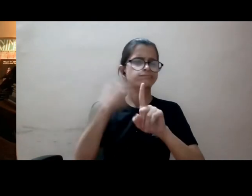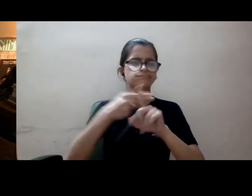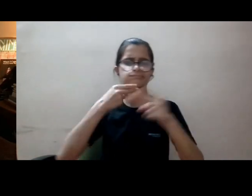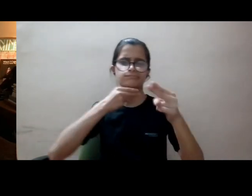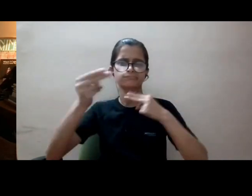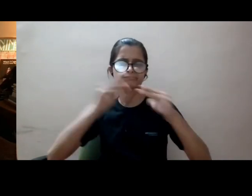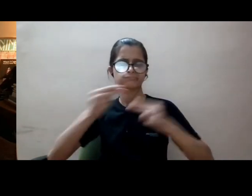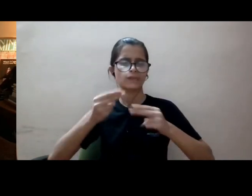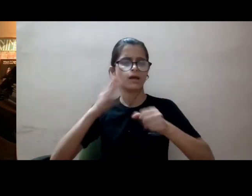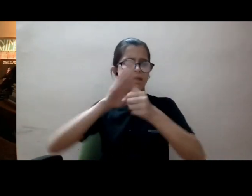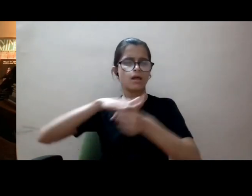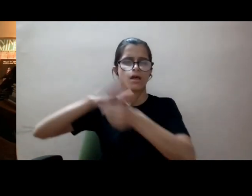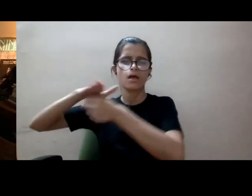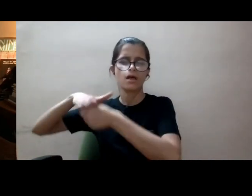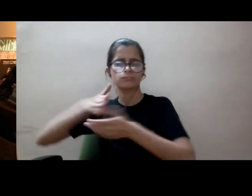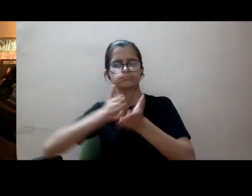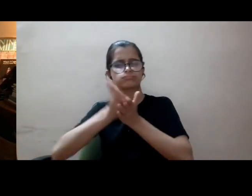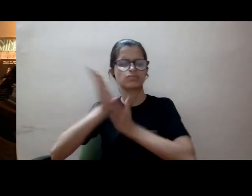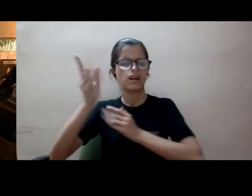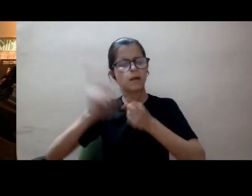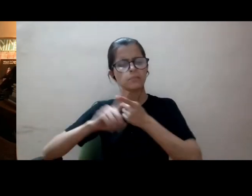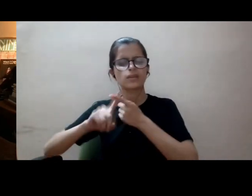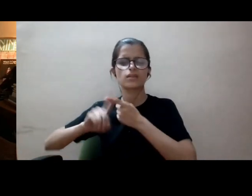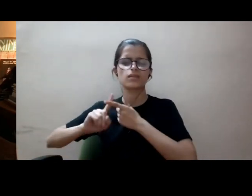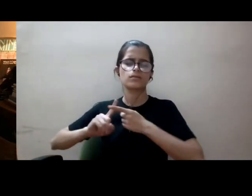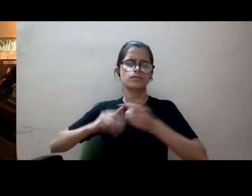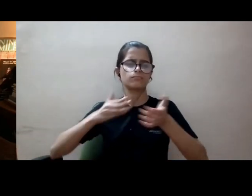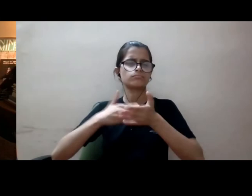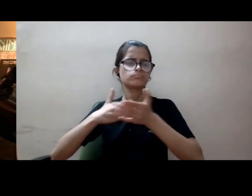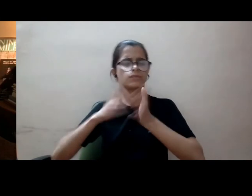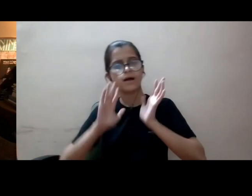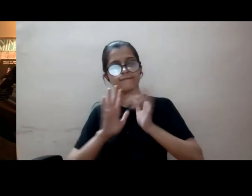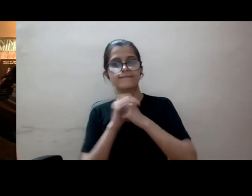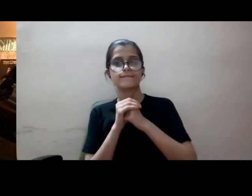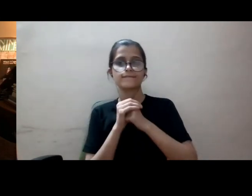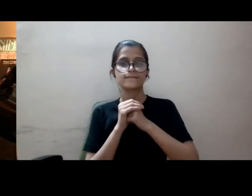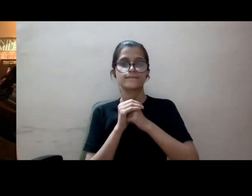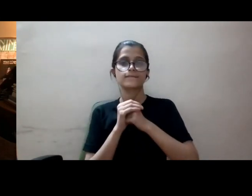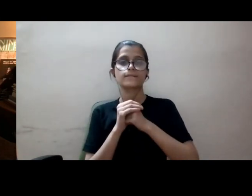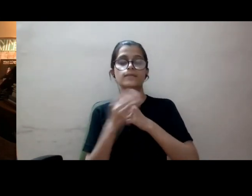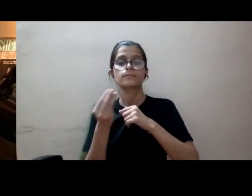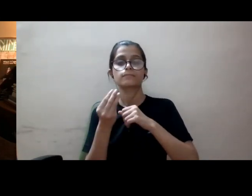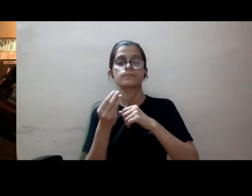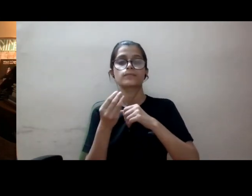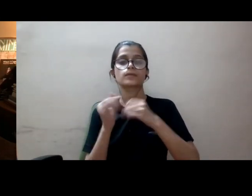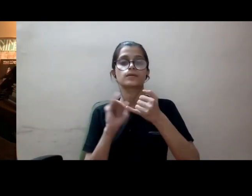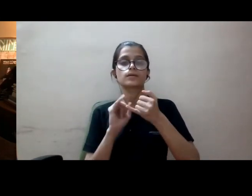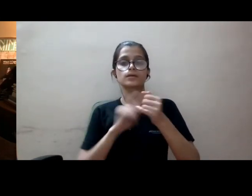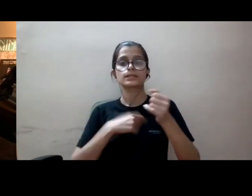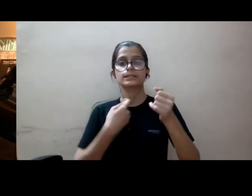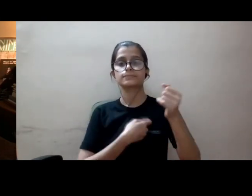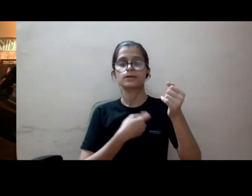ways. It happens all the time. You know, Jose Saramago, the Spanish writer, wrote this